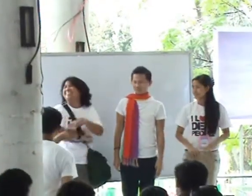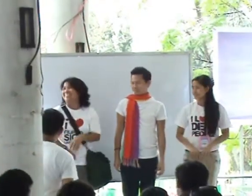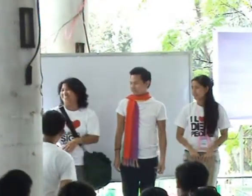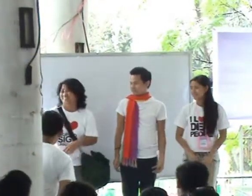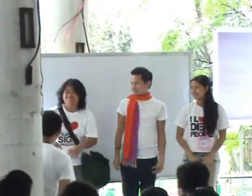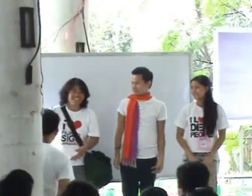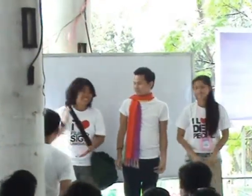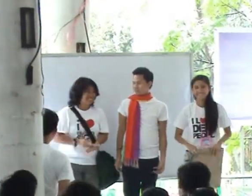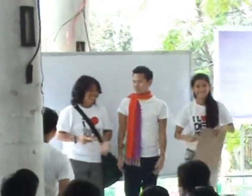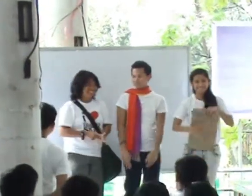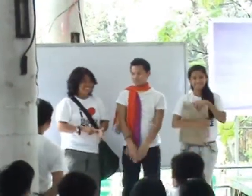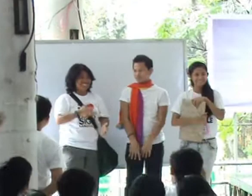applause.